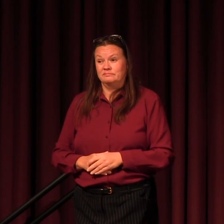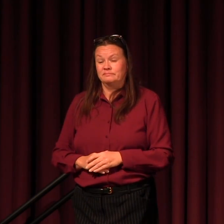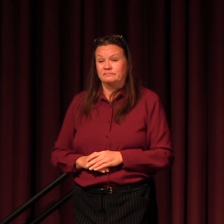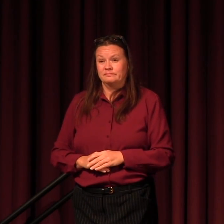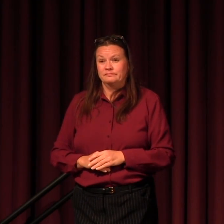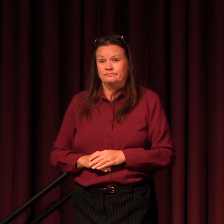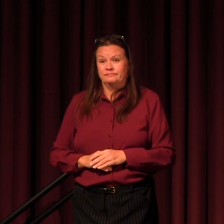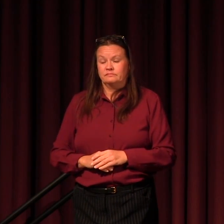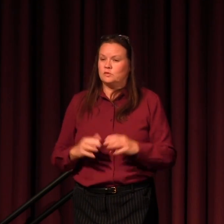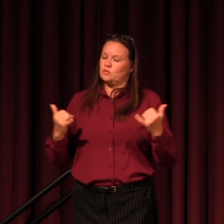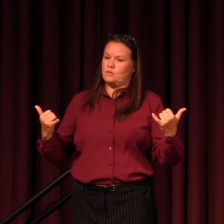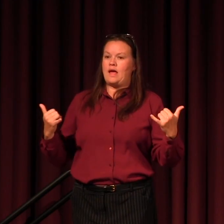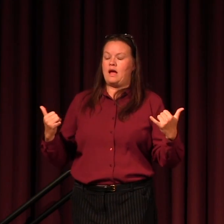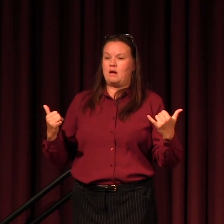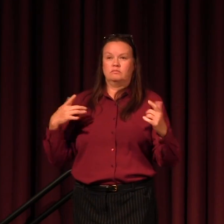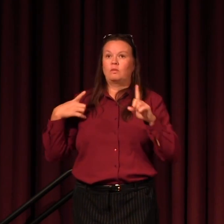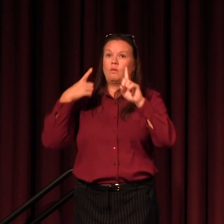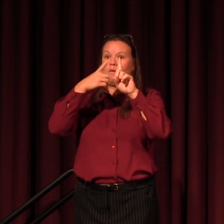Where we got to go